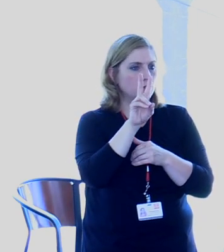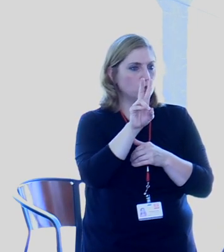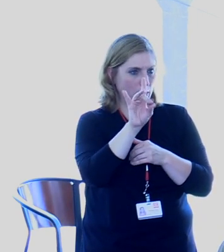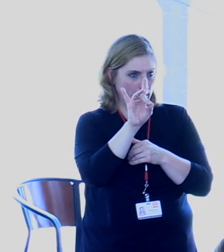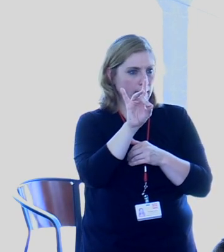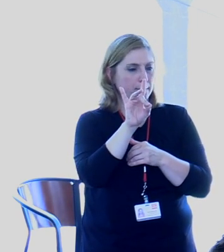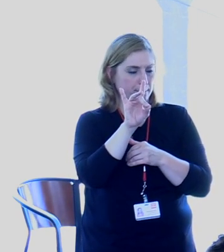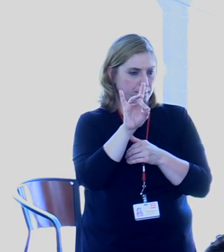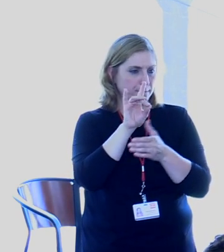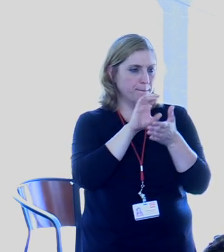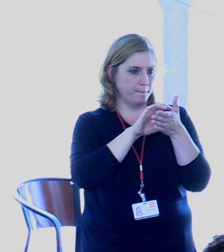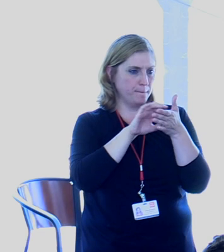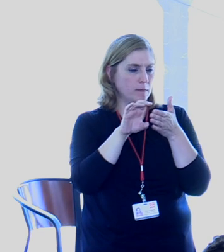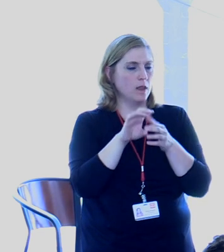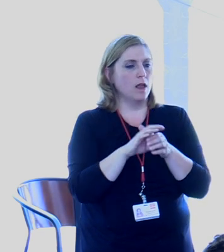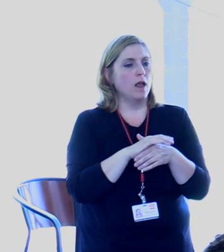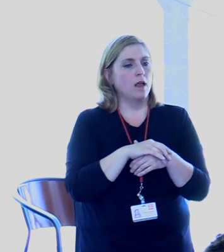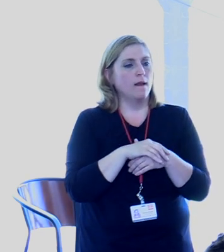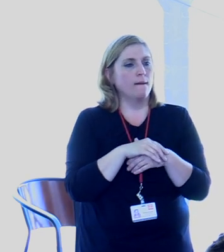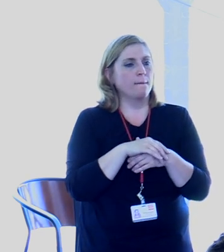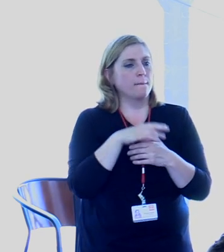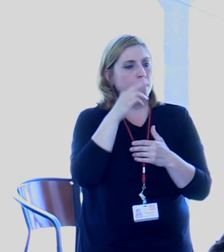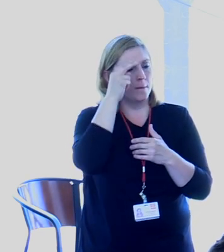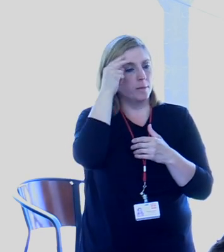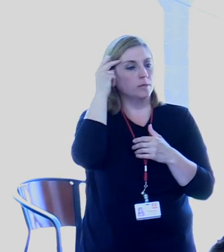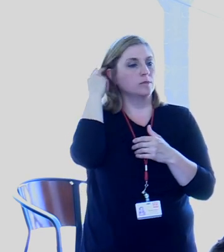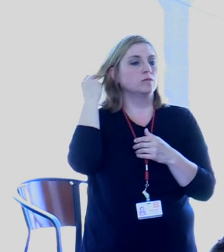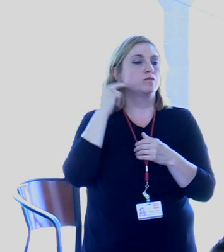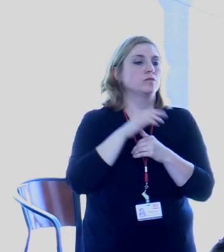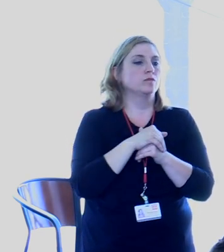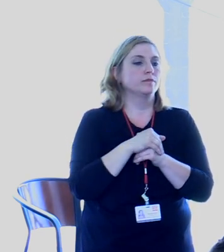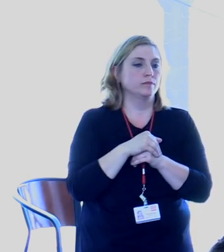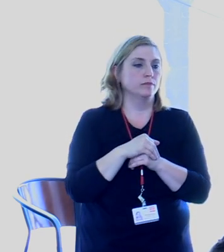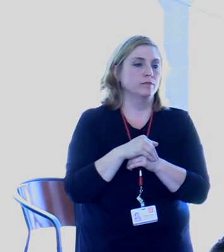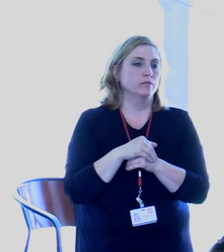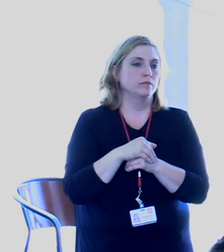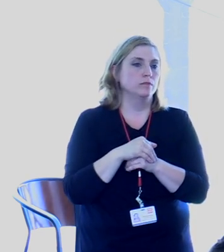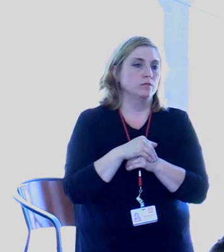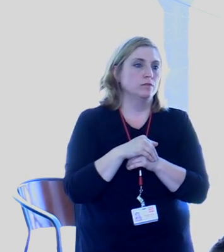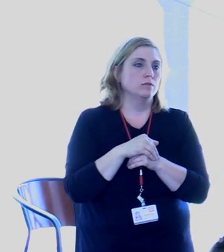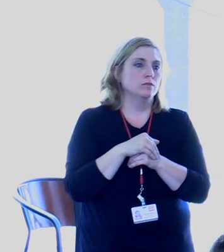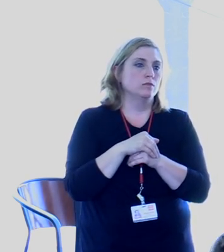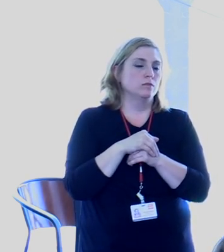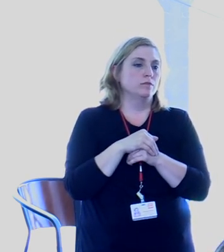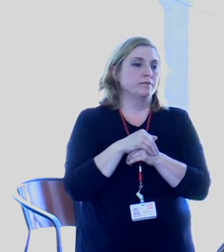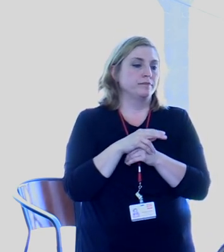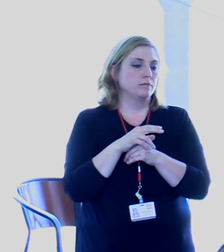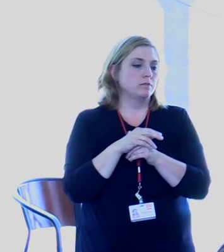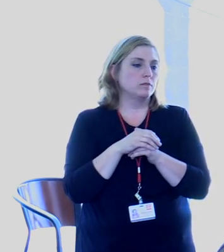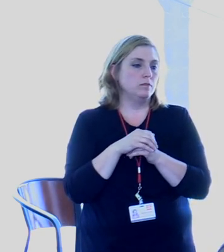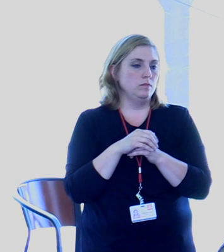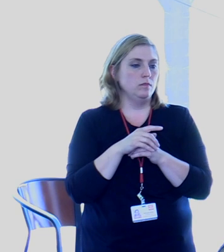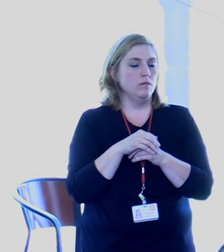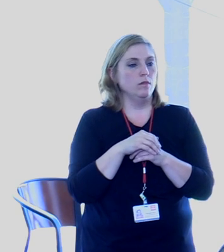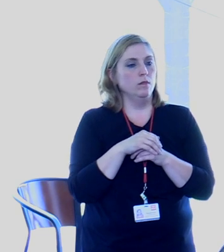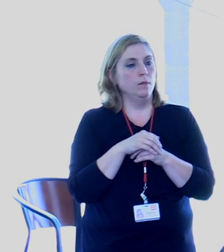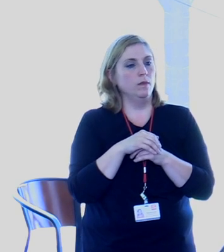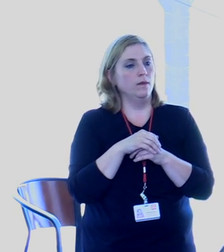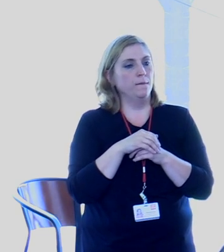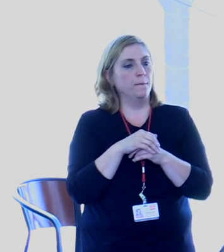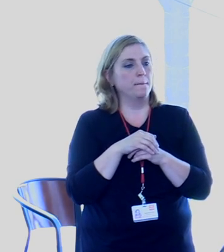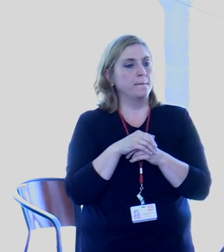these cycles of speeches that Job's unhelpful friends foist upon